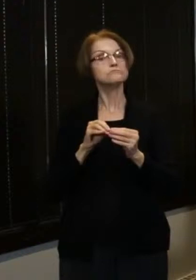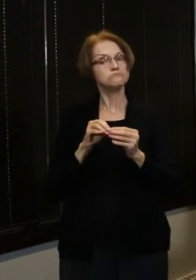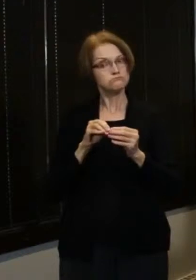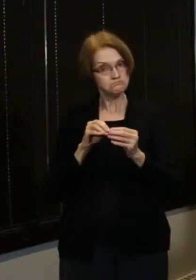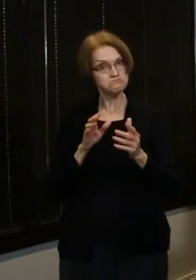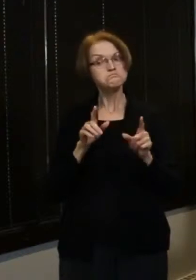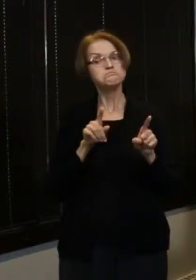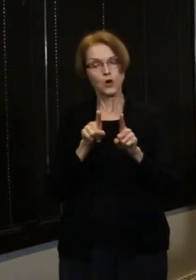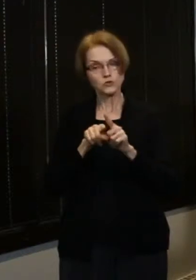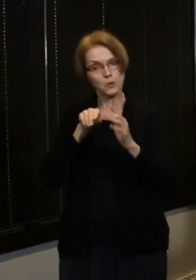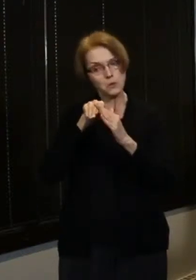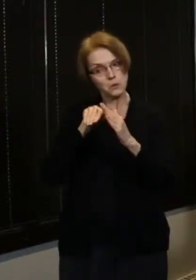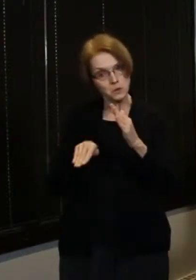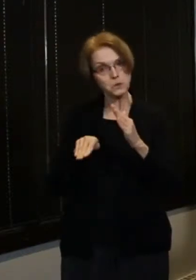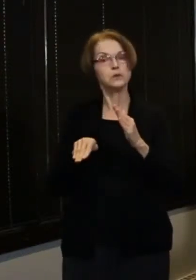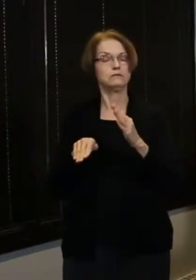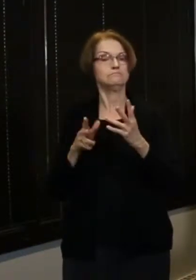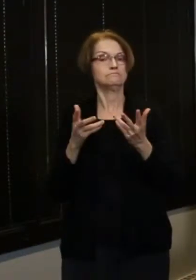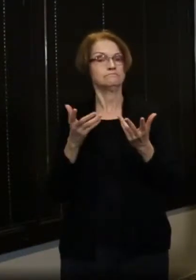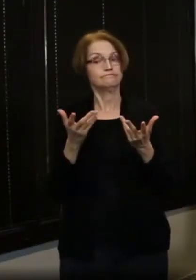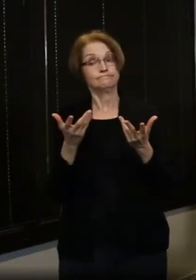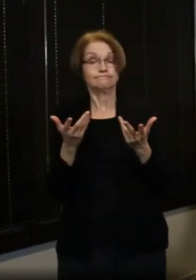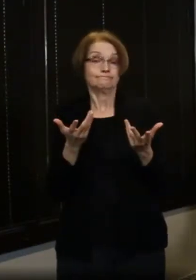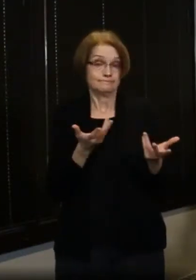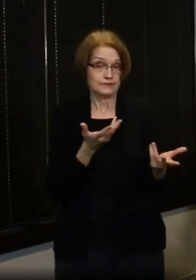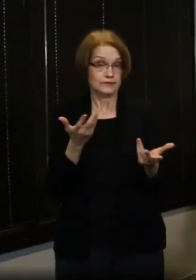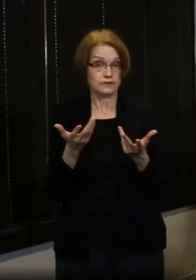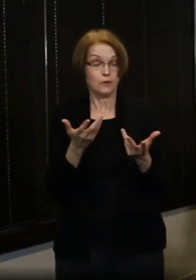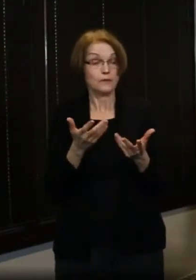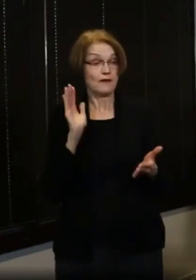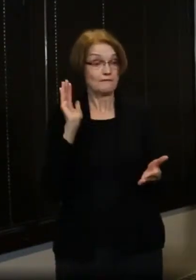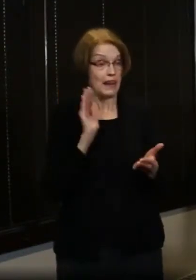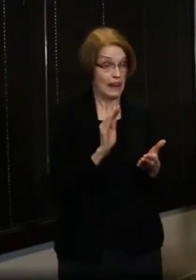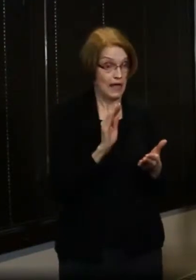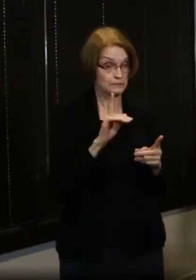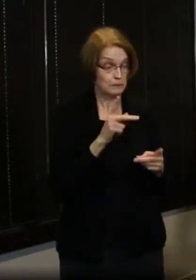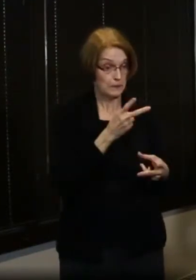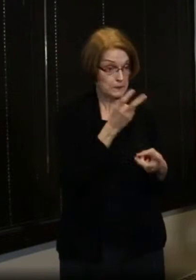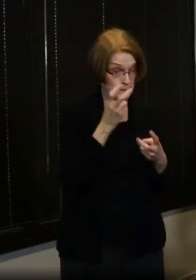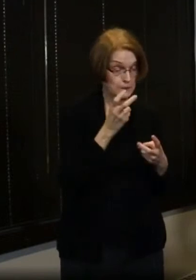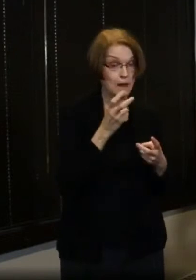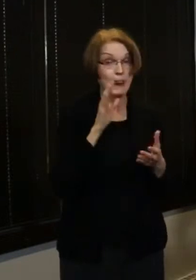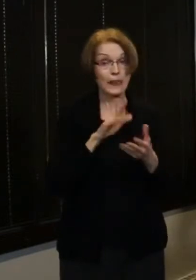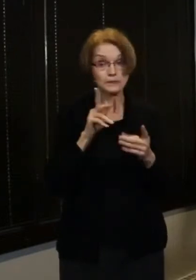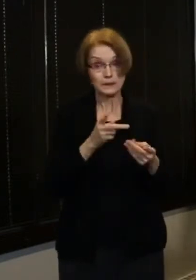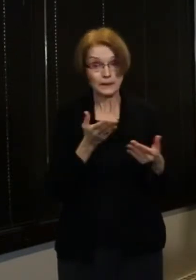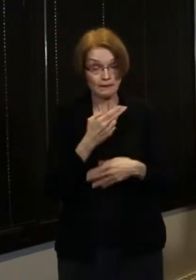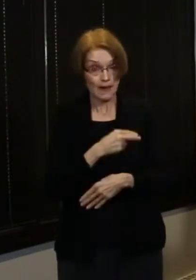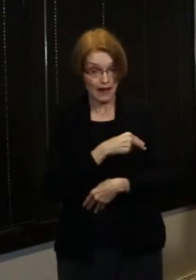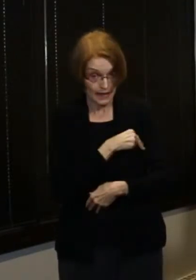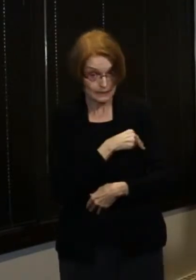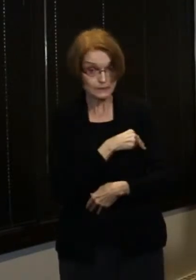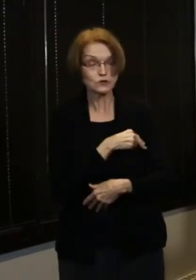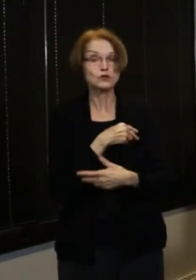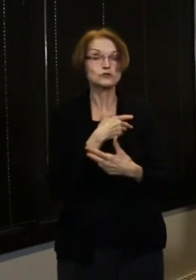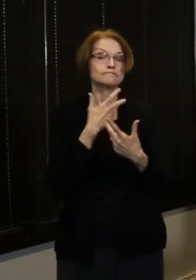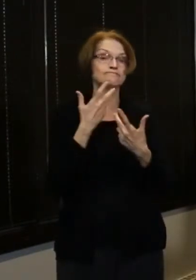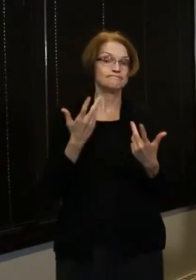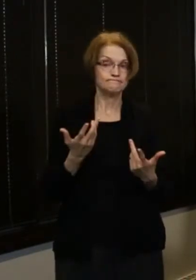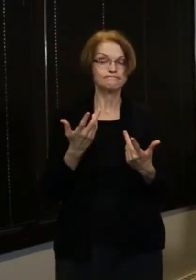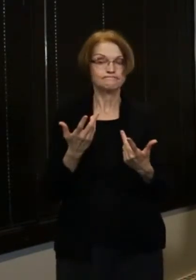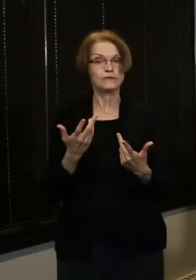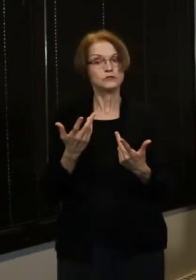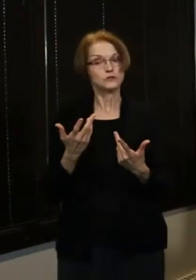And so that is what you have when you have decreasing cases, decreasing admissions, decreasing hospitalizations. Your